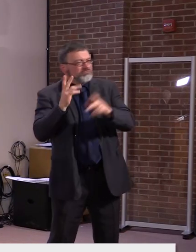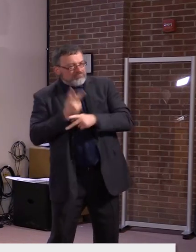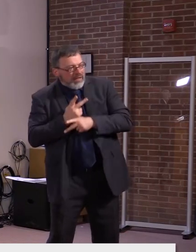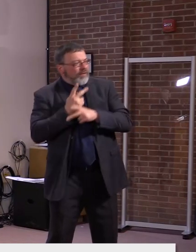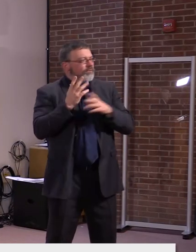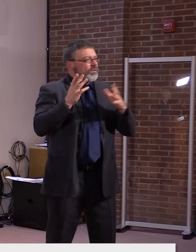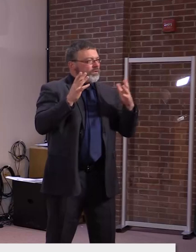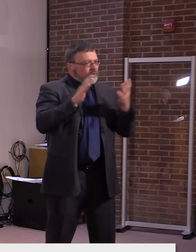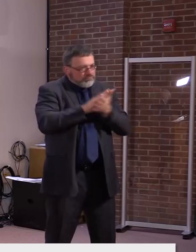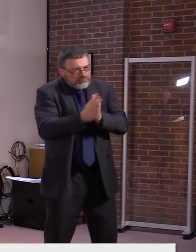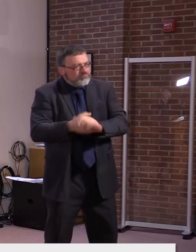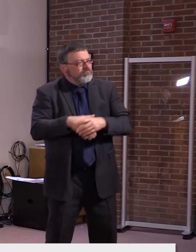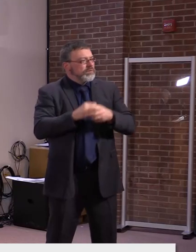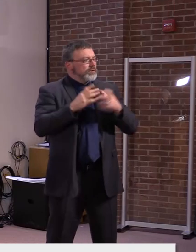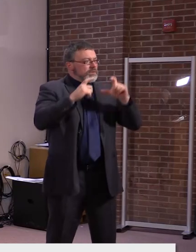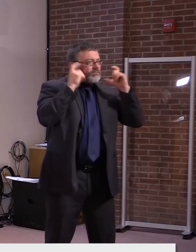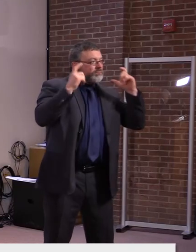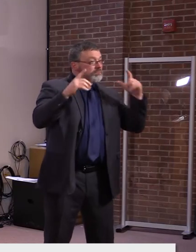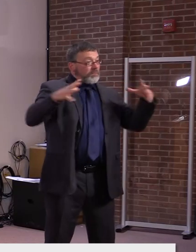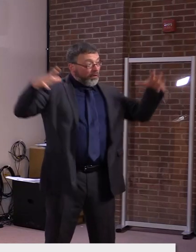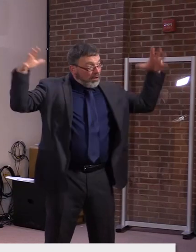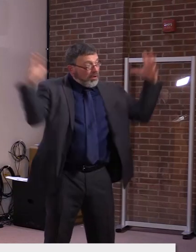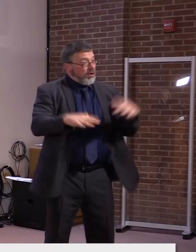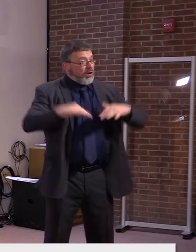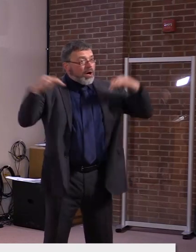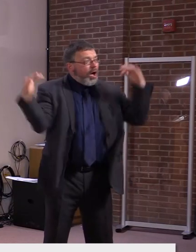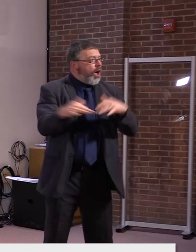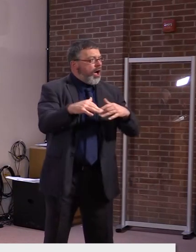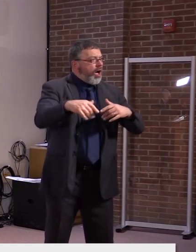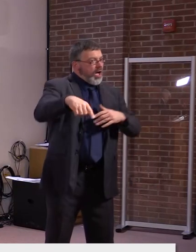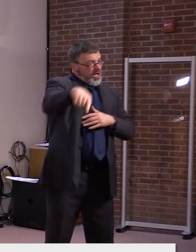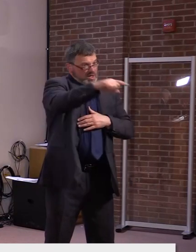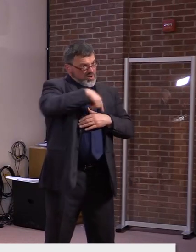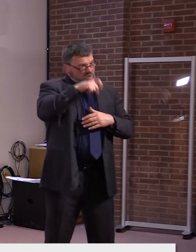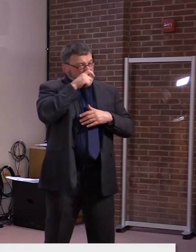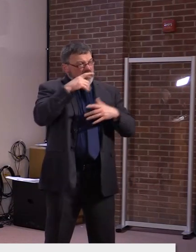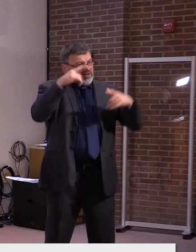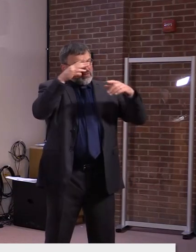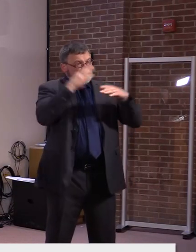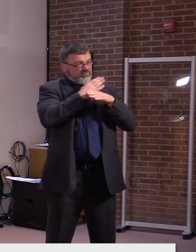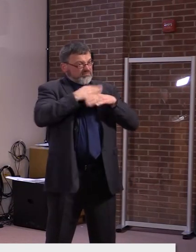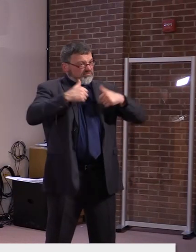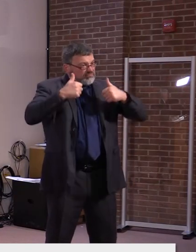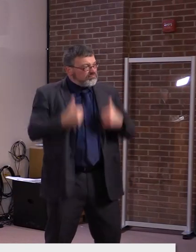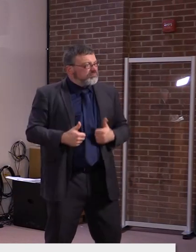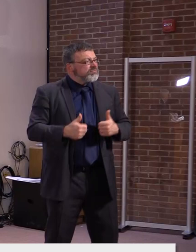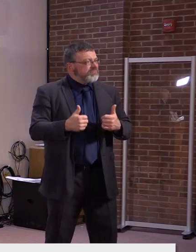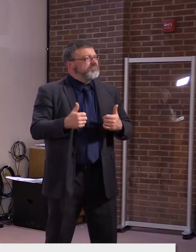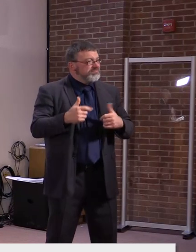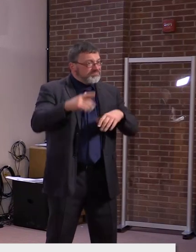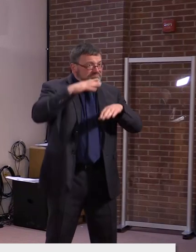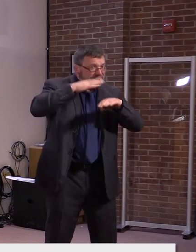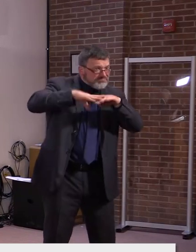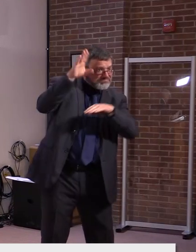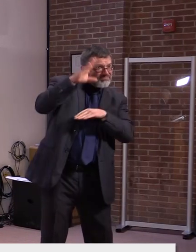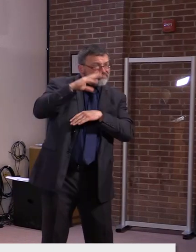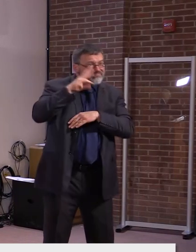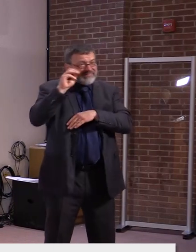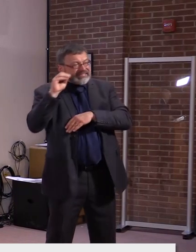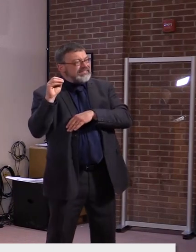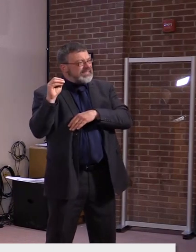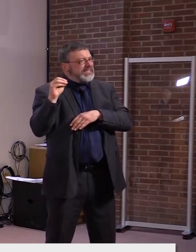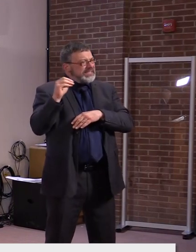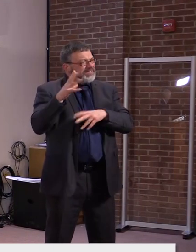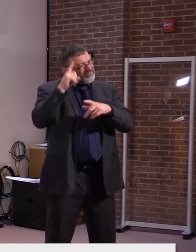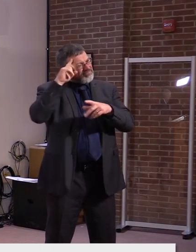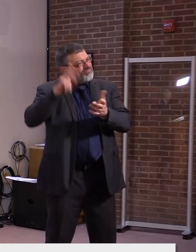if you're coming in contact with those who are vulnerable to COVID, such as elderly, family members. Dr.